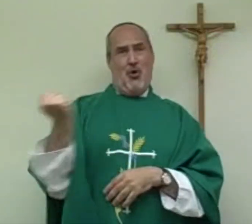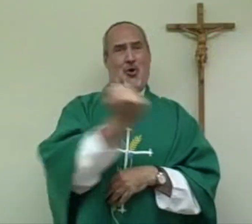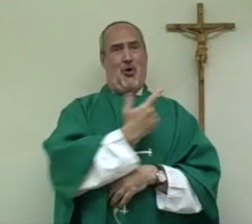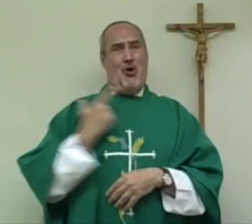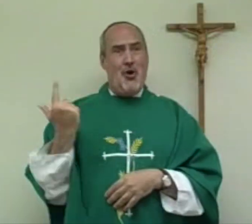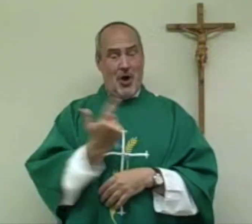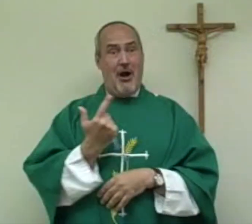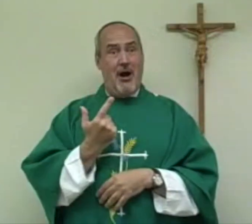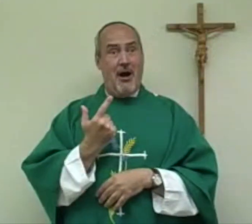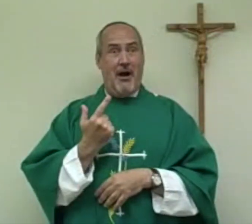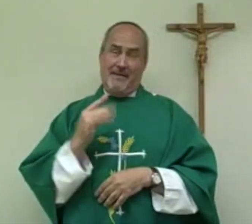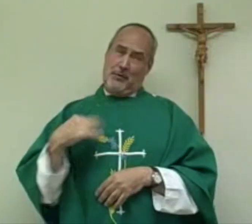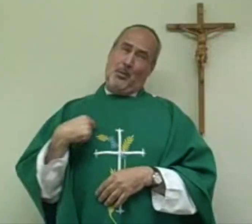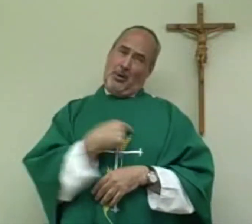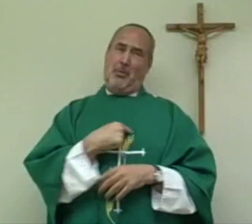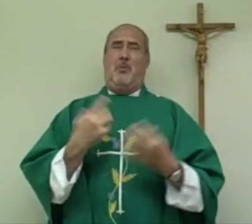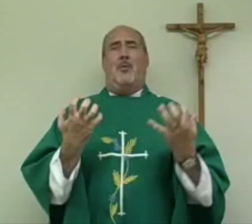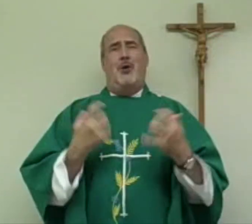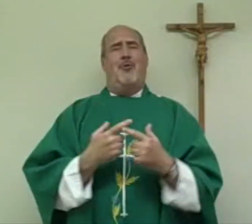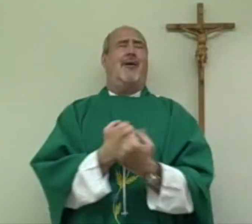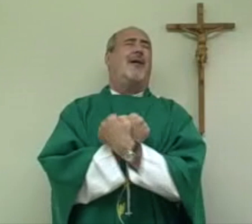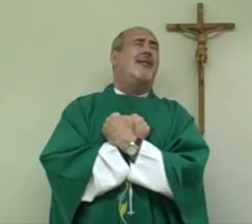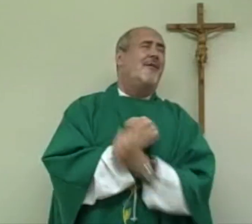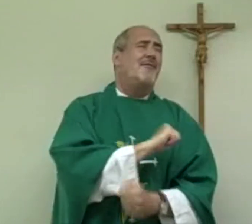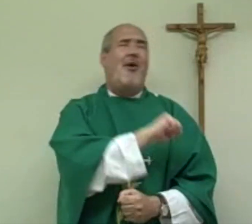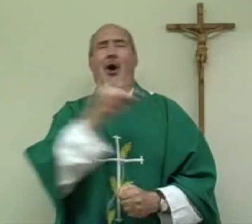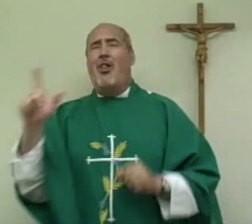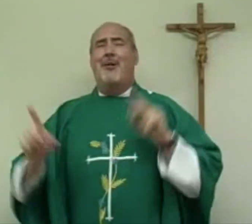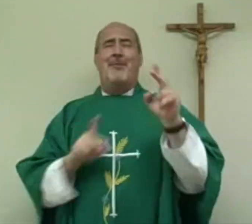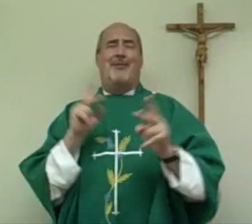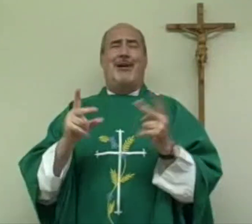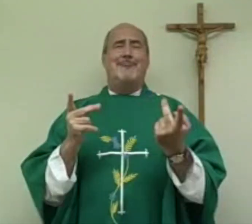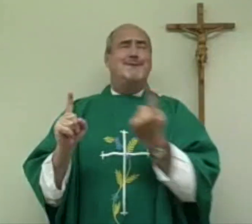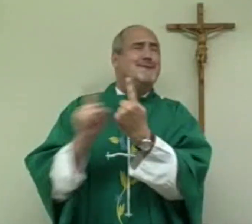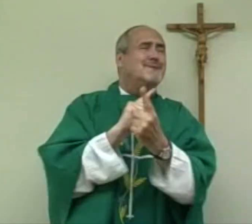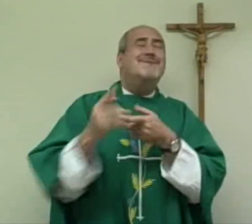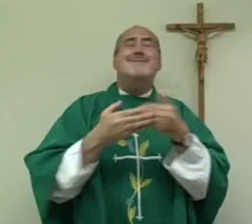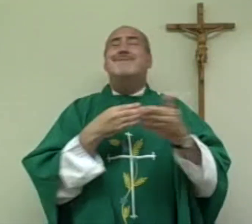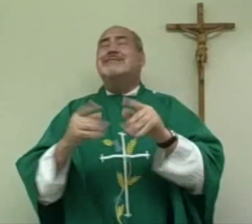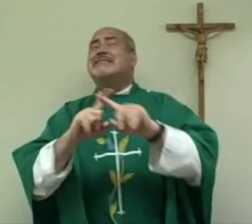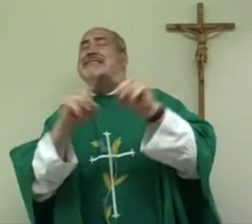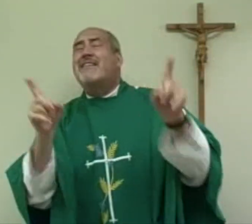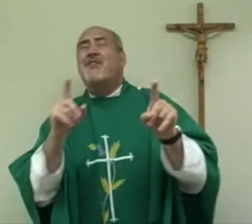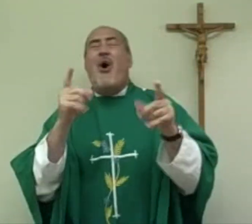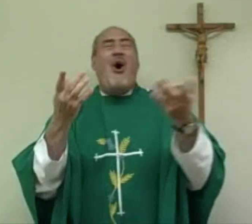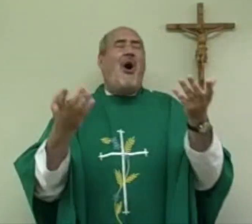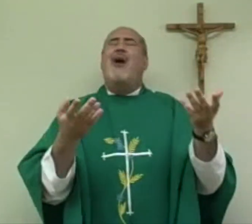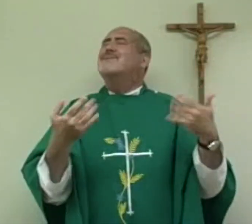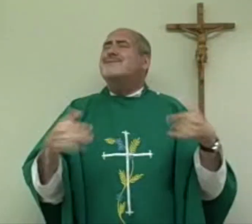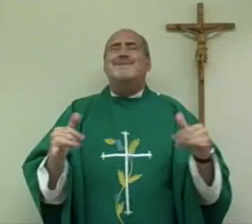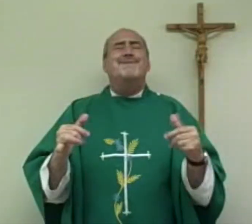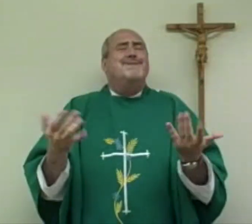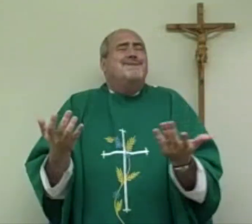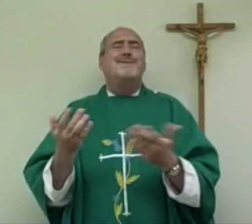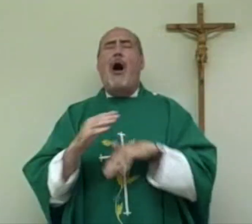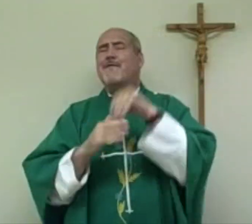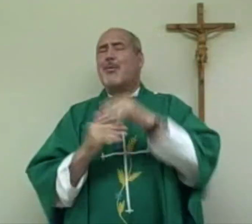So I think it's so important for each and every one of us that we want to love other people regardless of